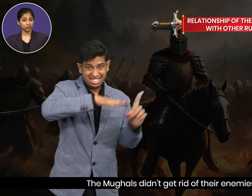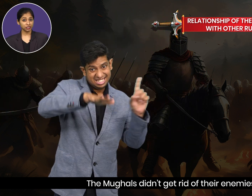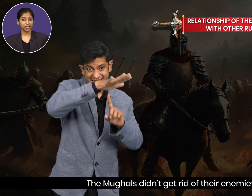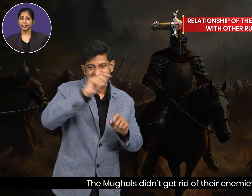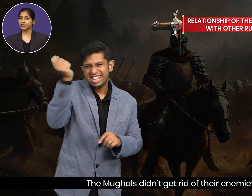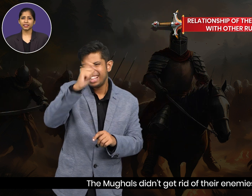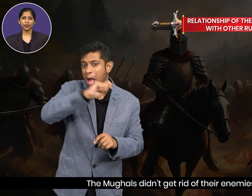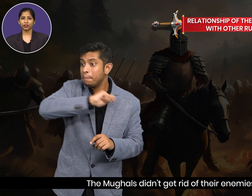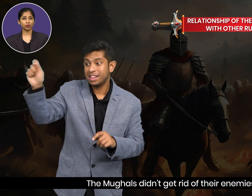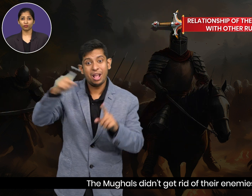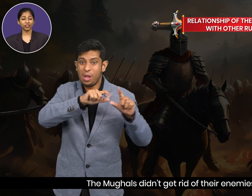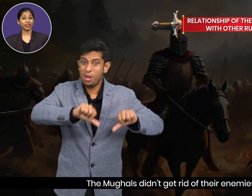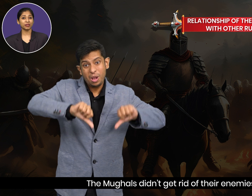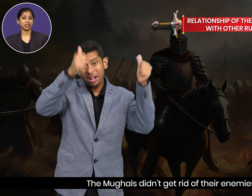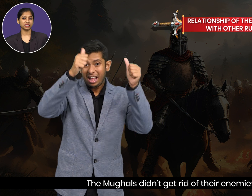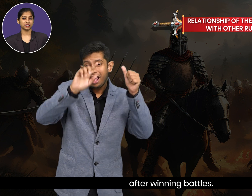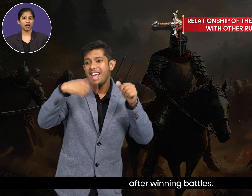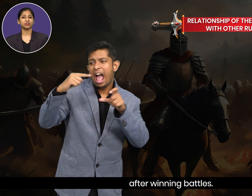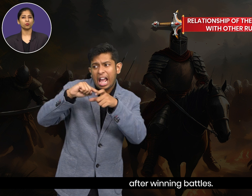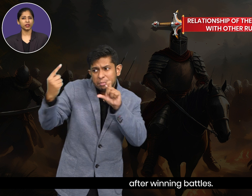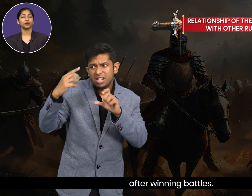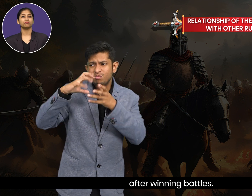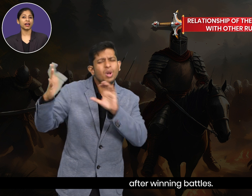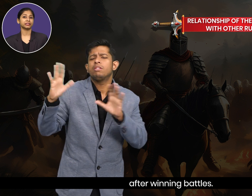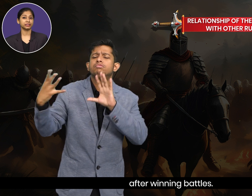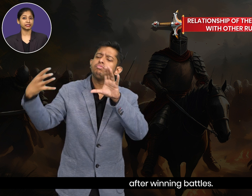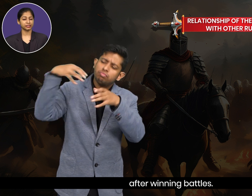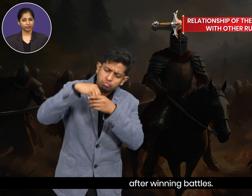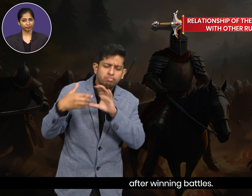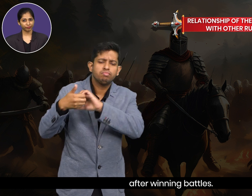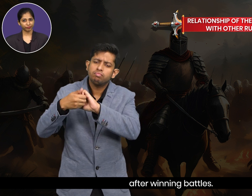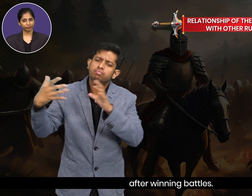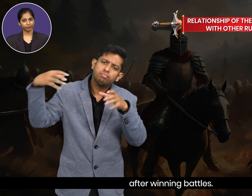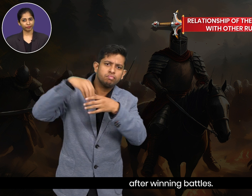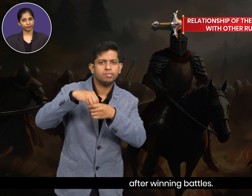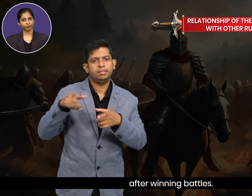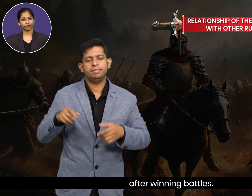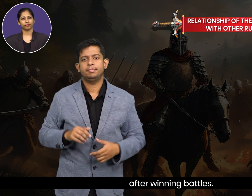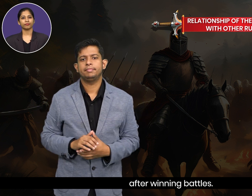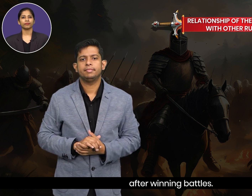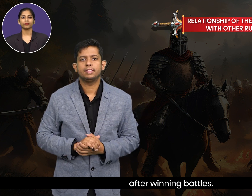The Mughals didn't get rid of their enemies after winning battles.